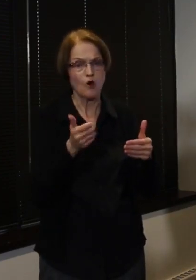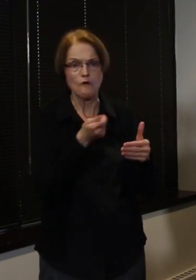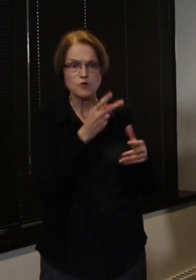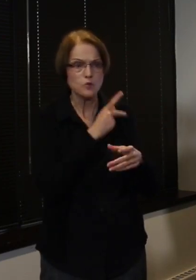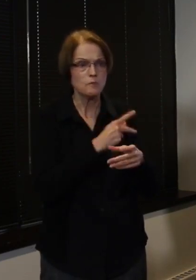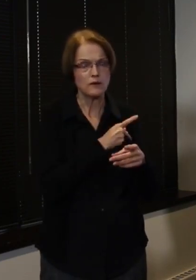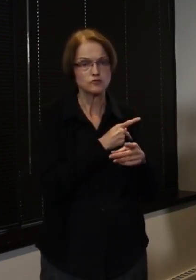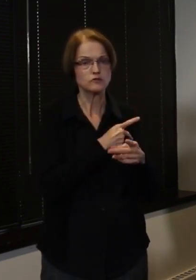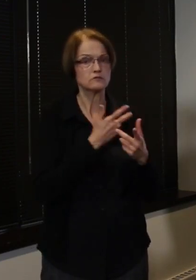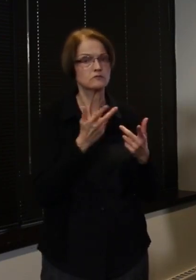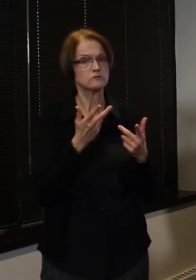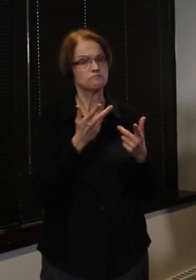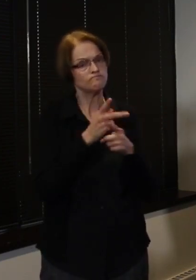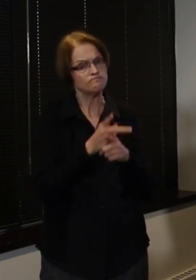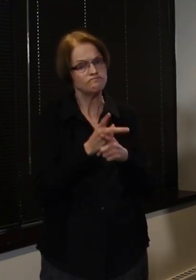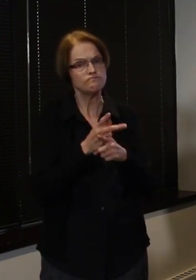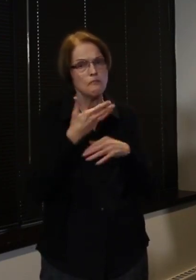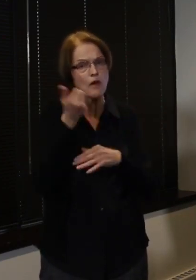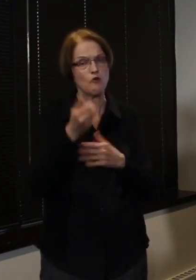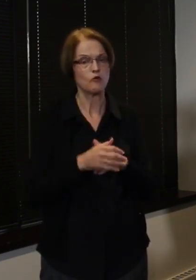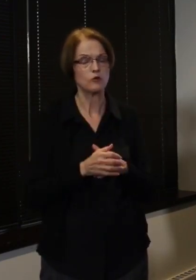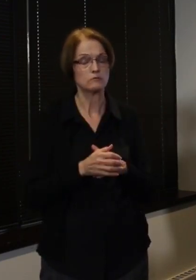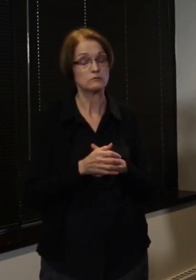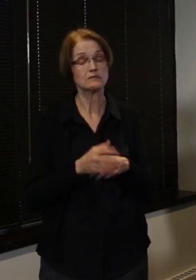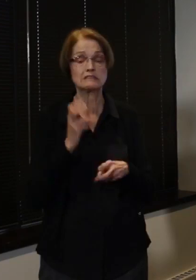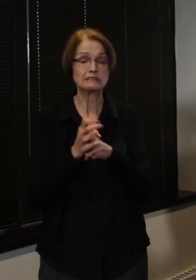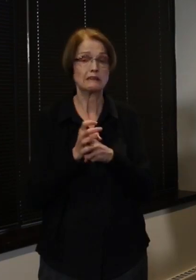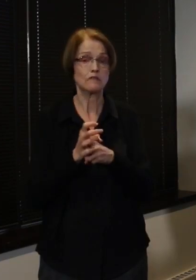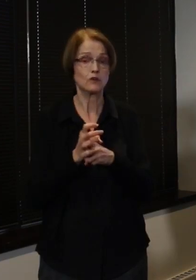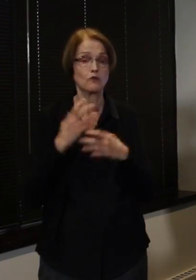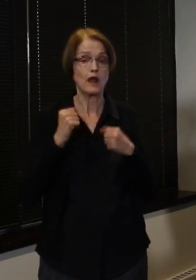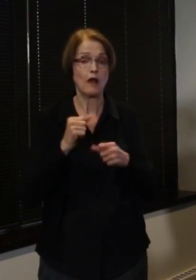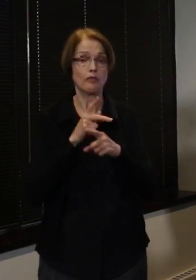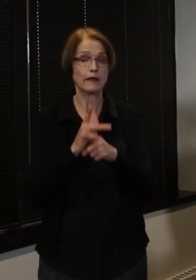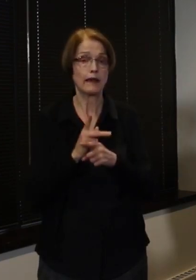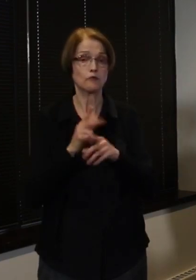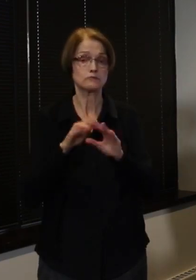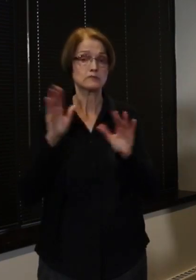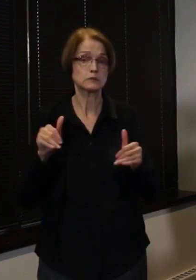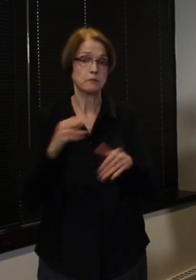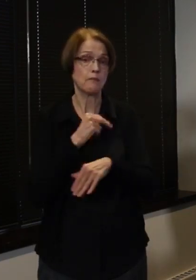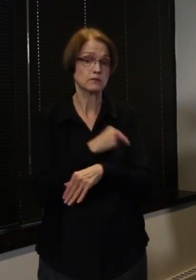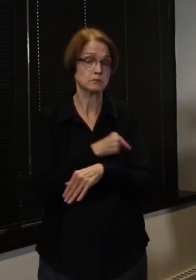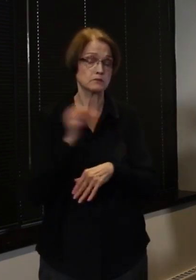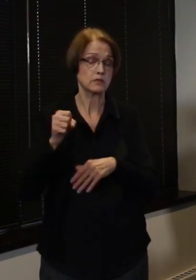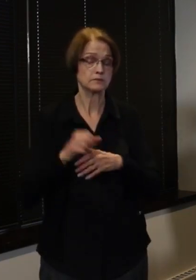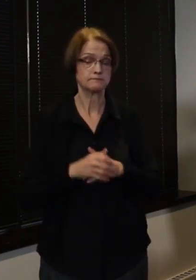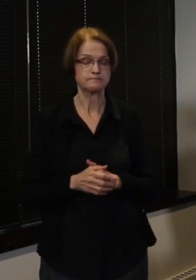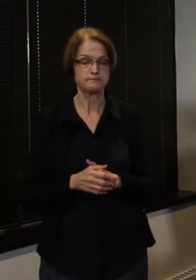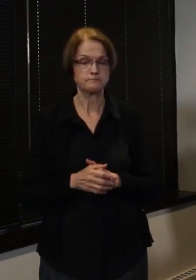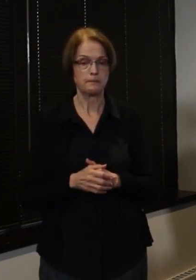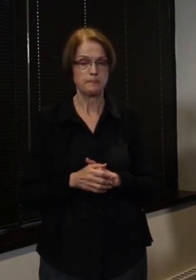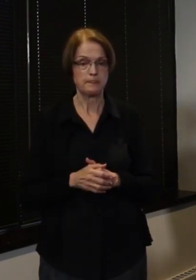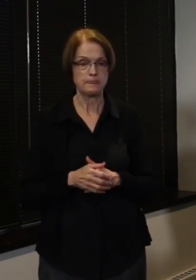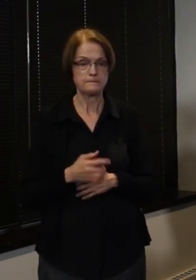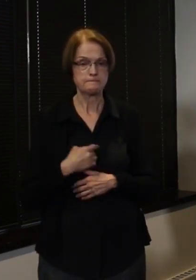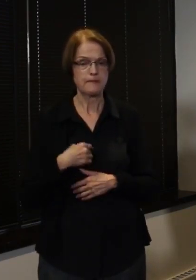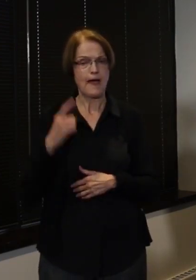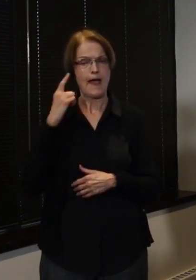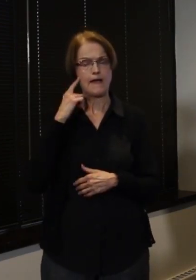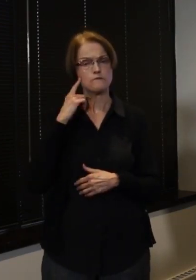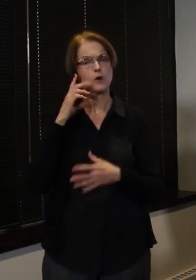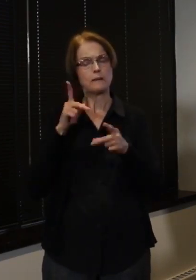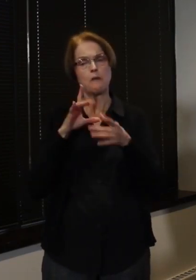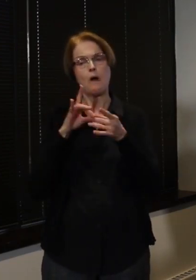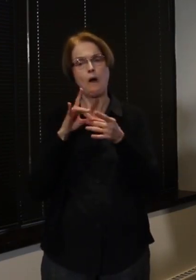at hand. So it certainly makes it difficult for the healthcare systems. I've heard a lot of people talk